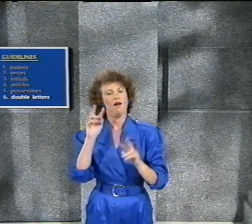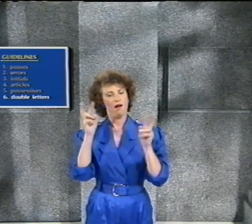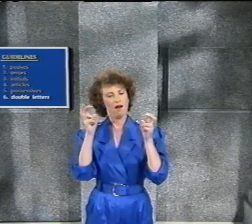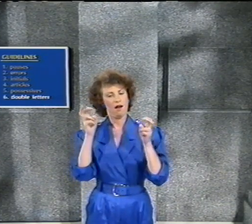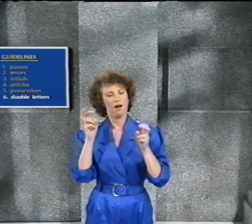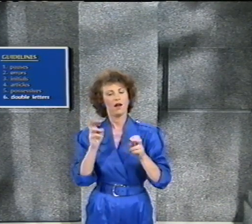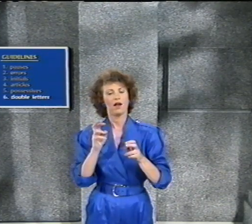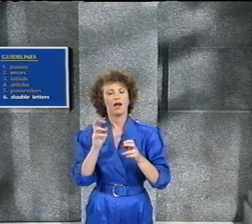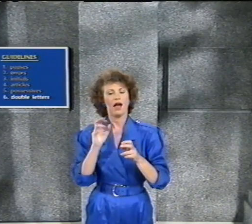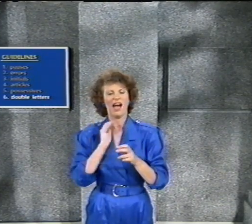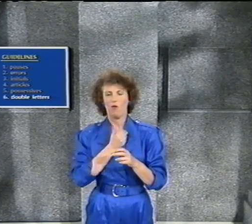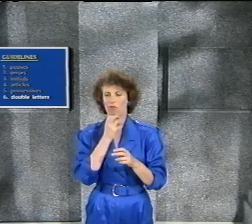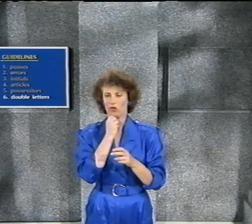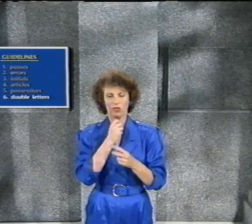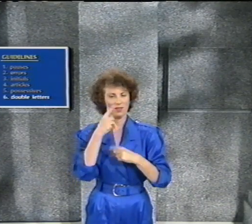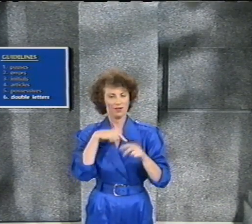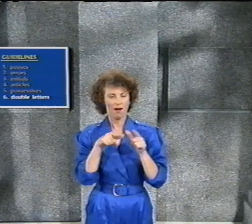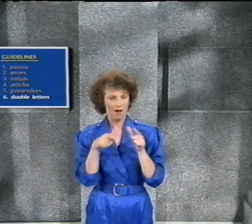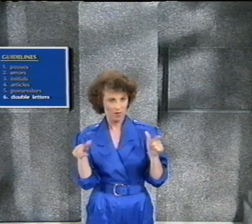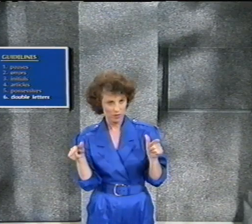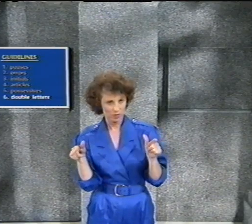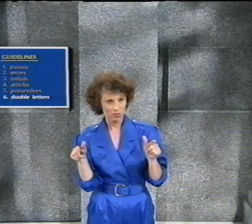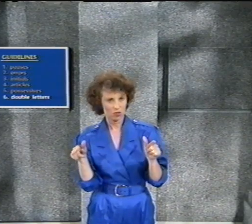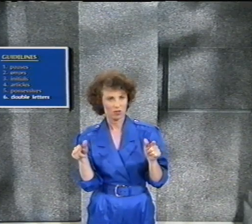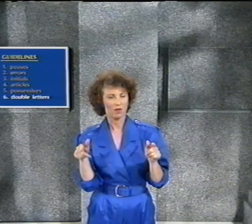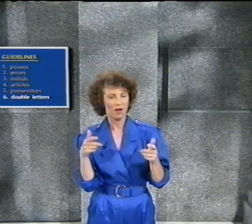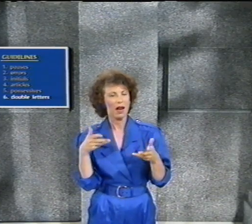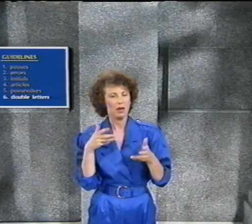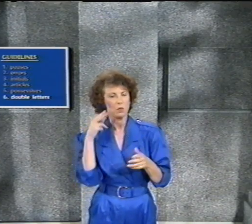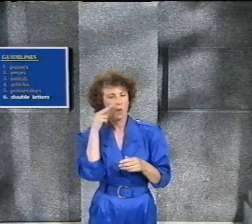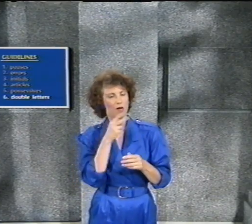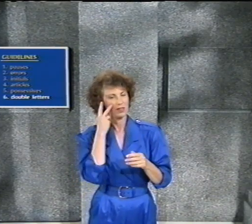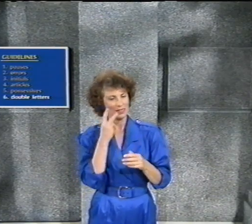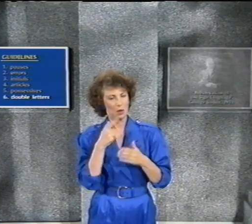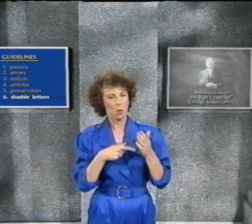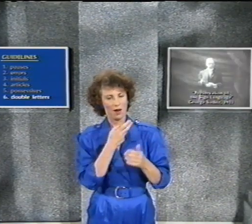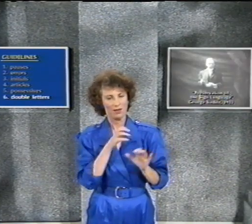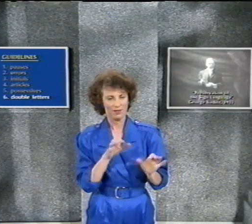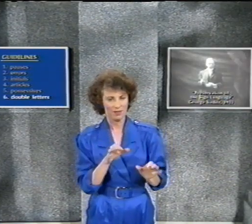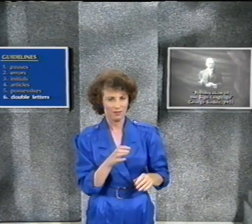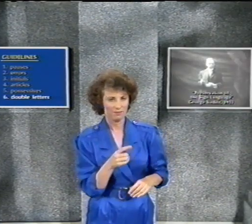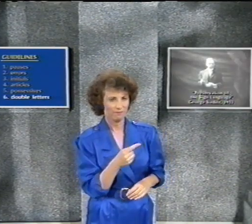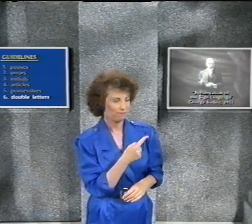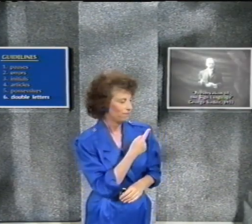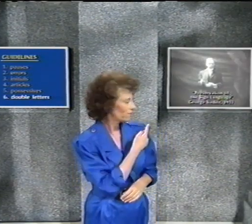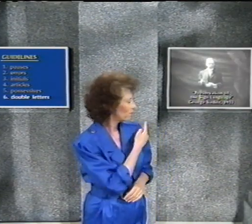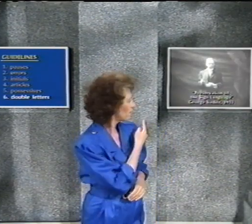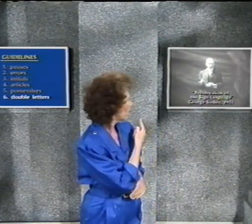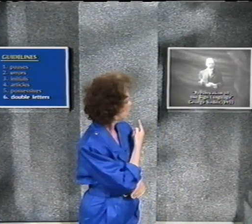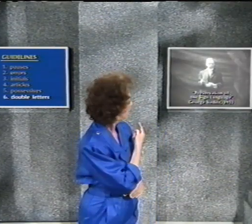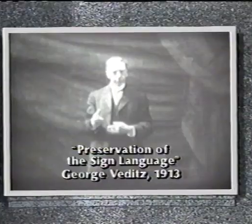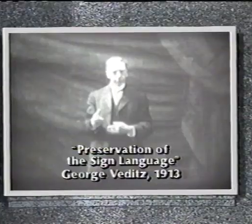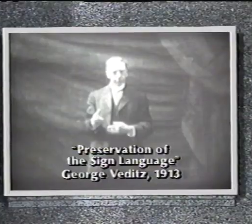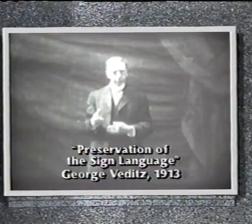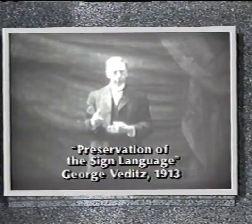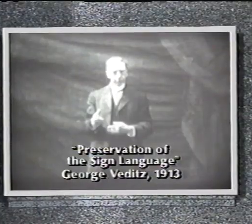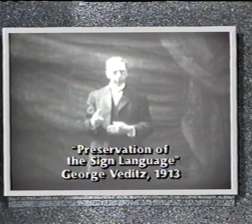hand moving away from the body. Watch George Vedet's spell a name and a